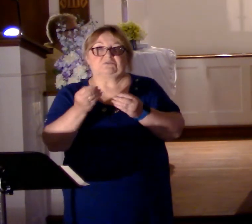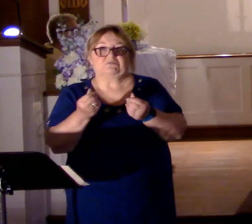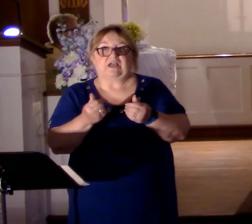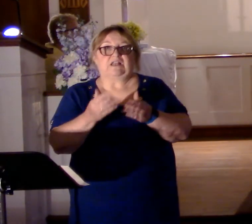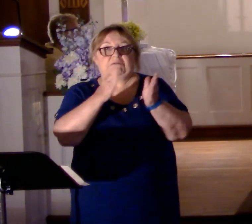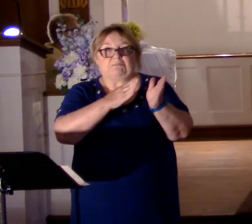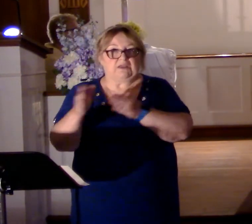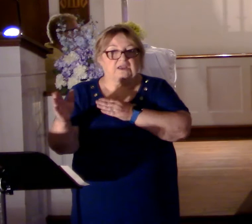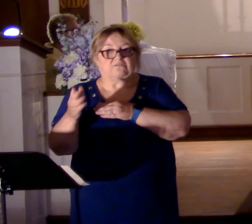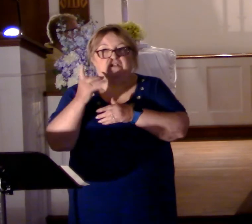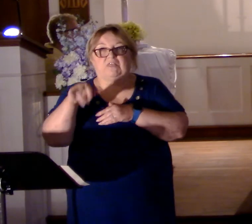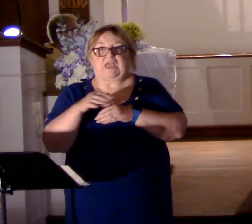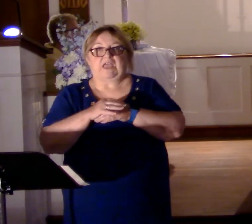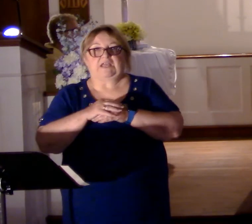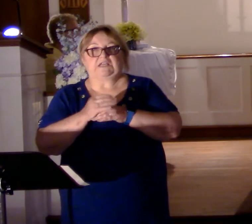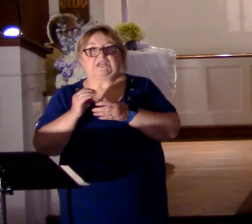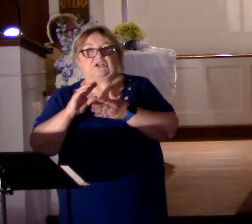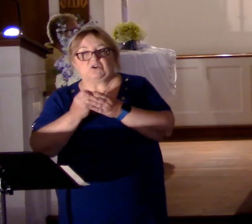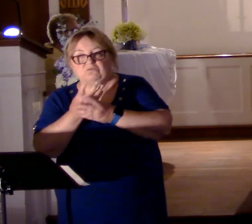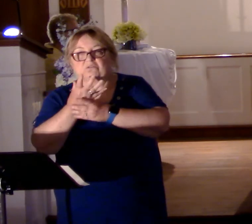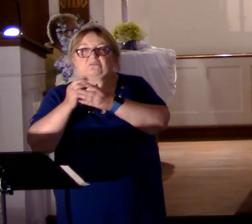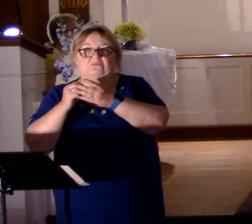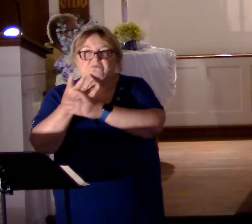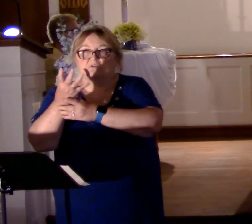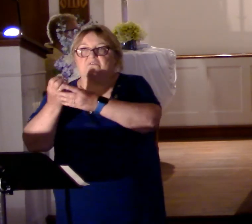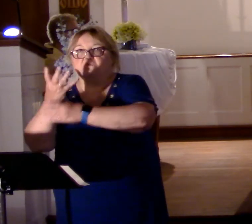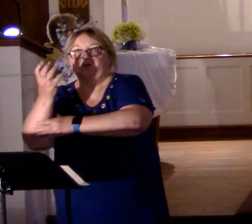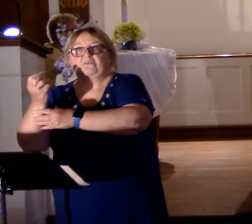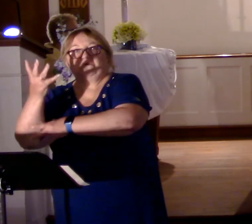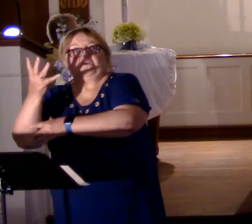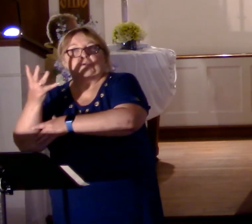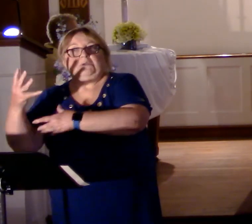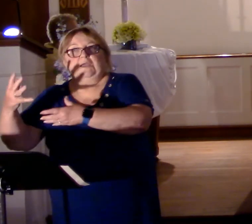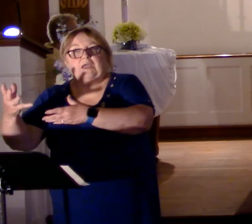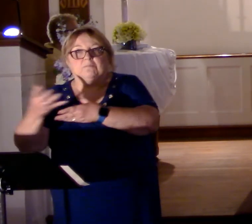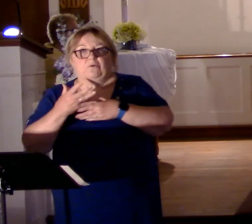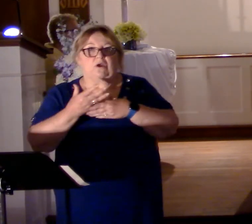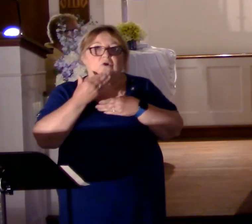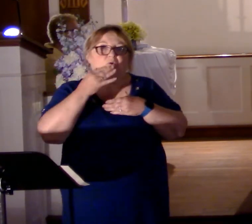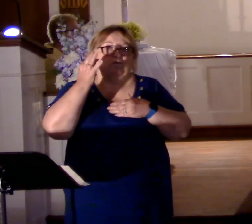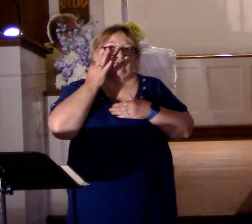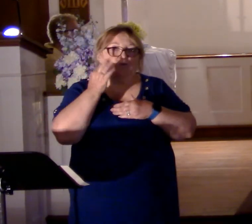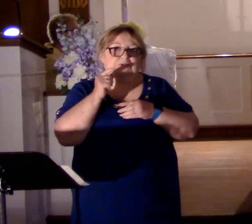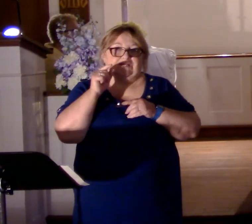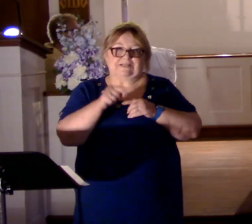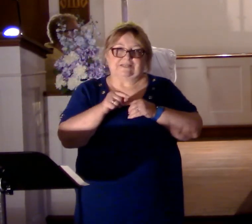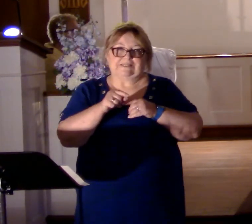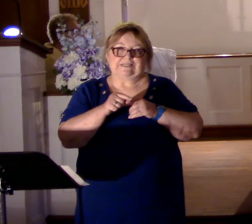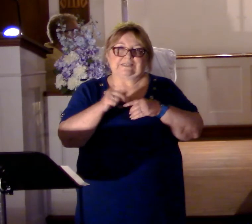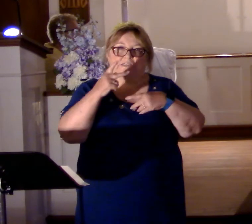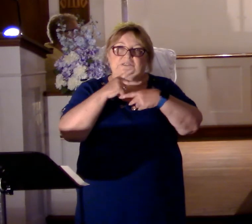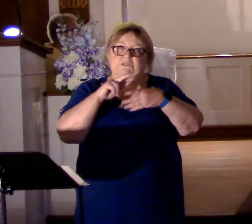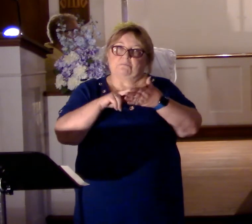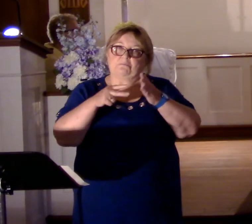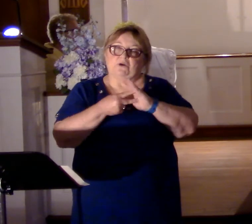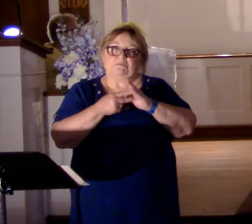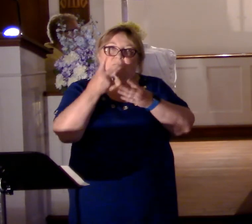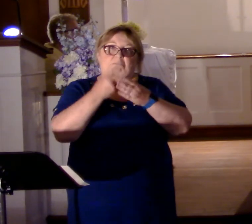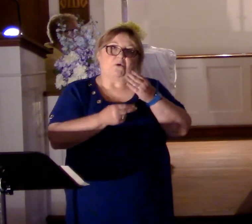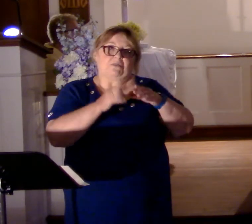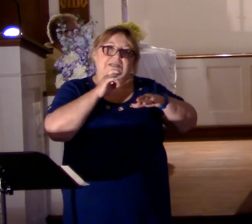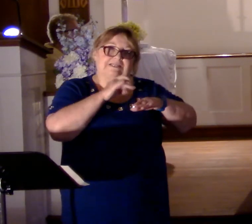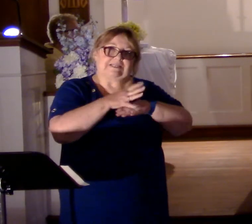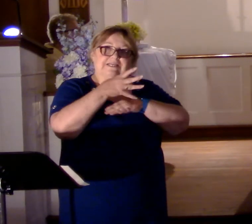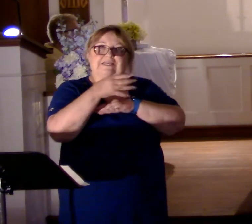had been prepared for it. It germinated, it grew, and brought forth good fruit. This is the purpose both of